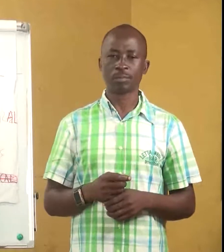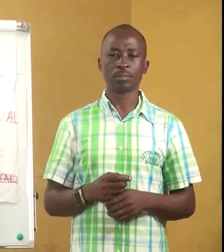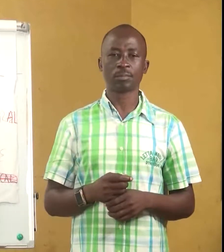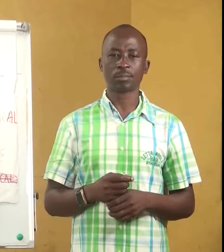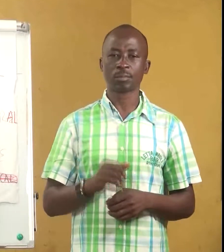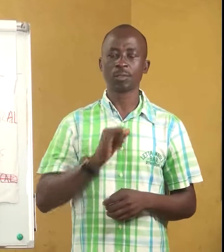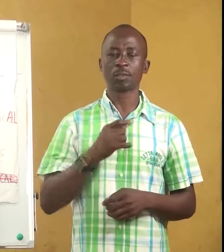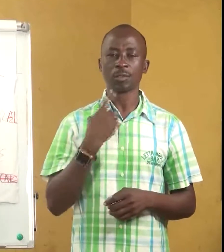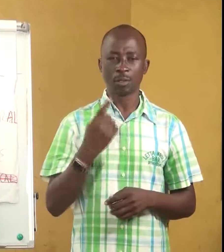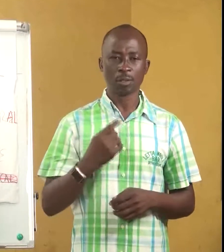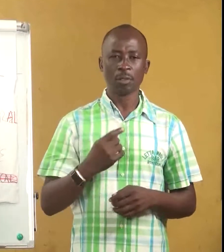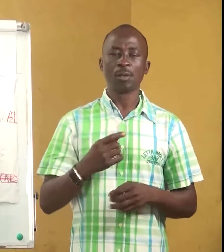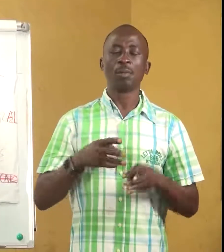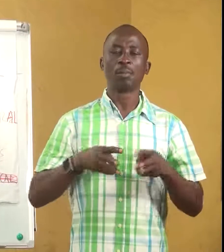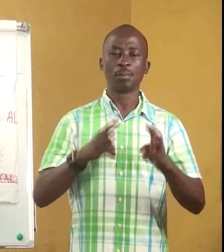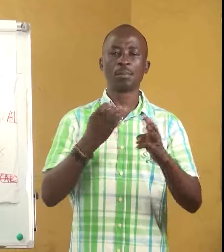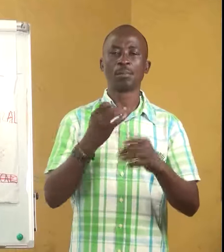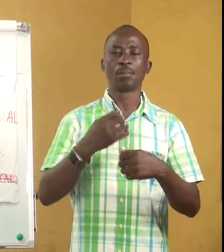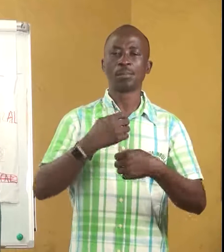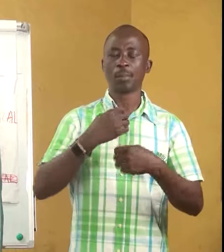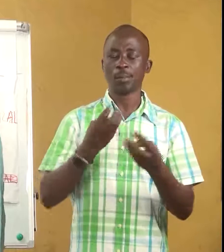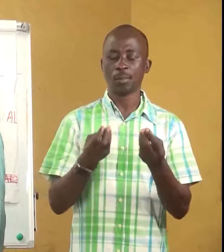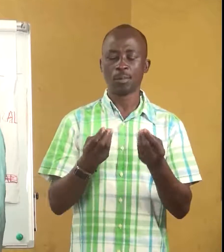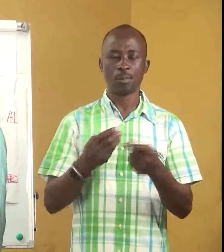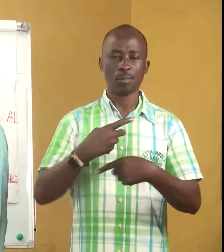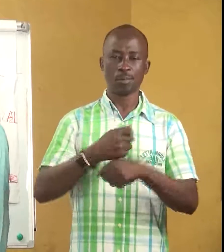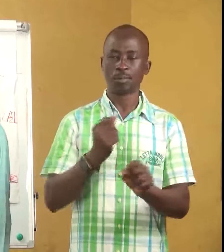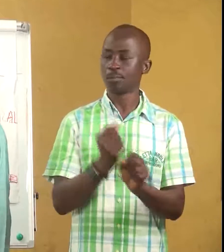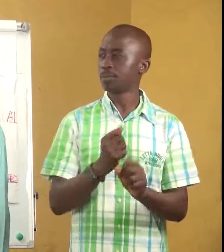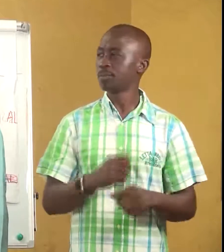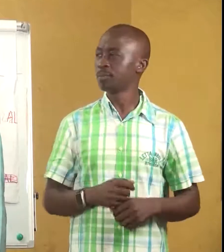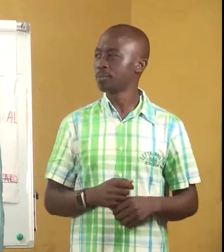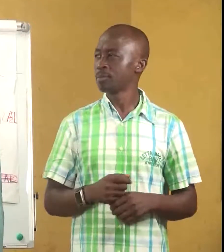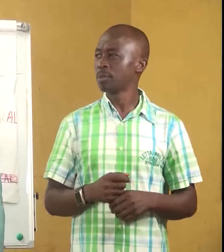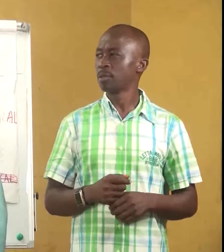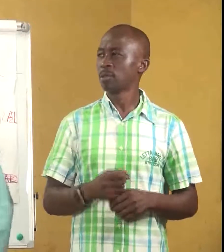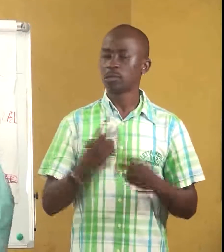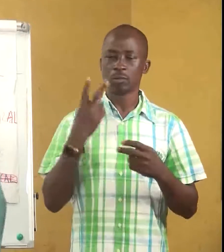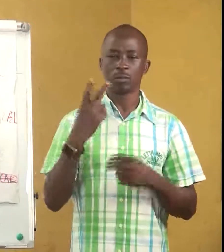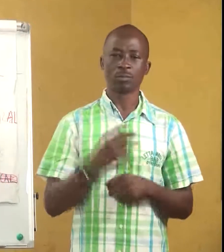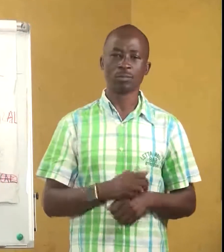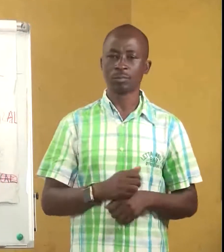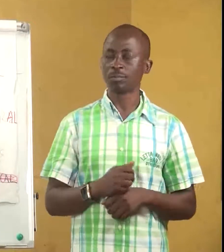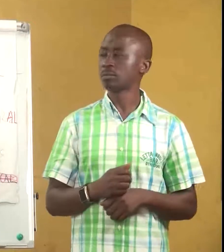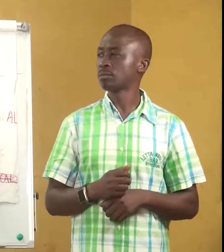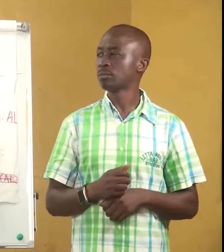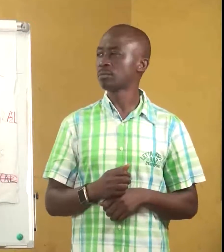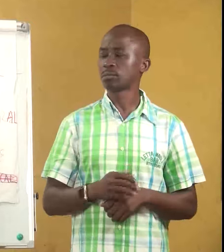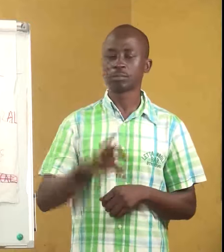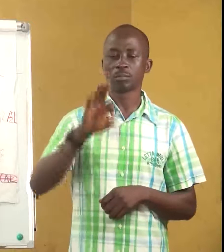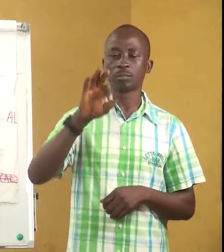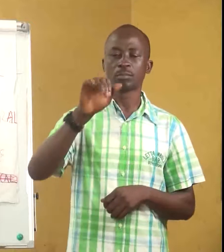I said processes of soil formation. And 2,